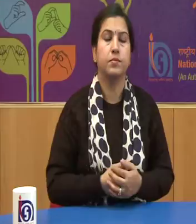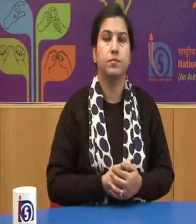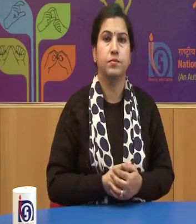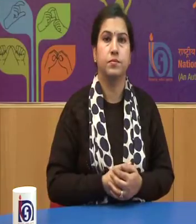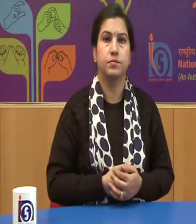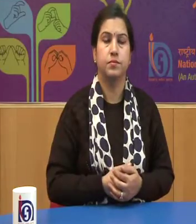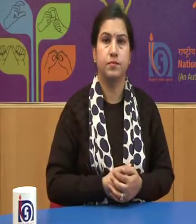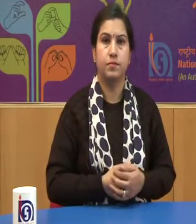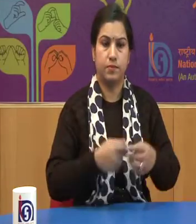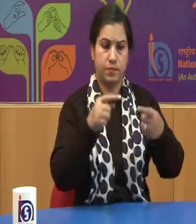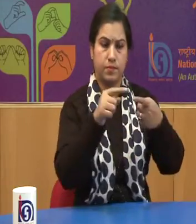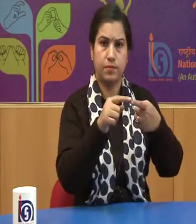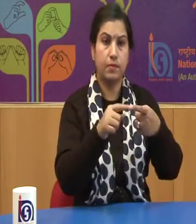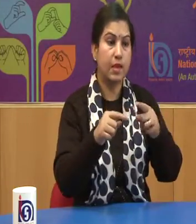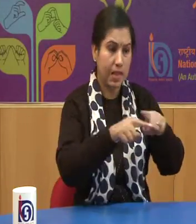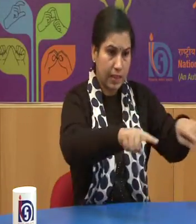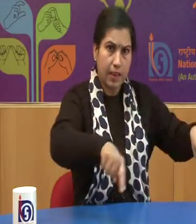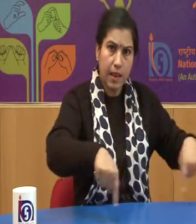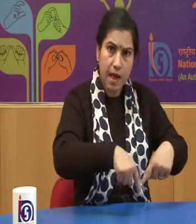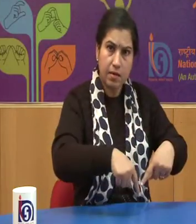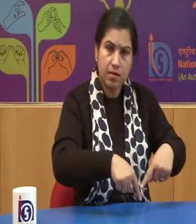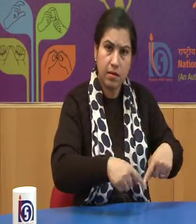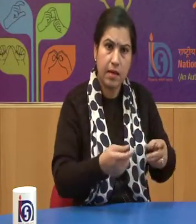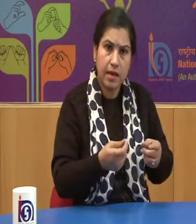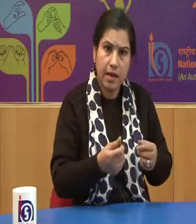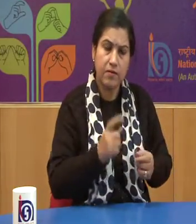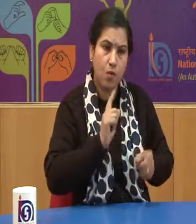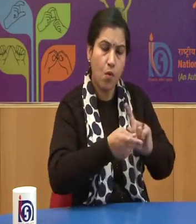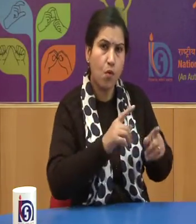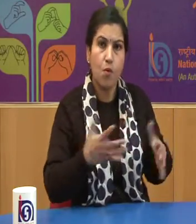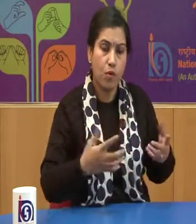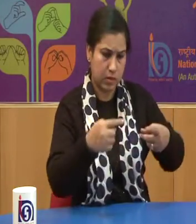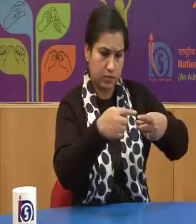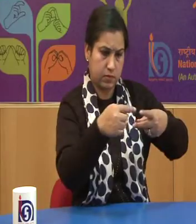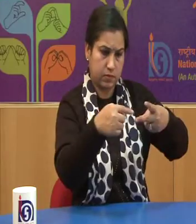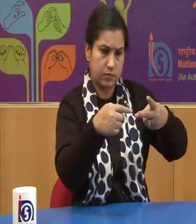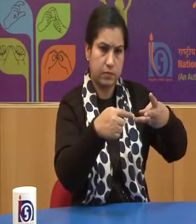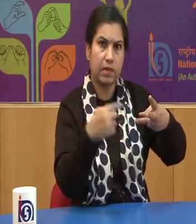That those land revenue settlements were three in numbers.